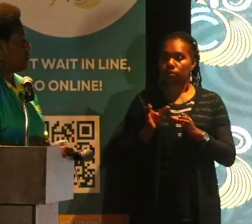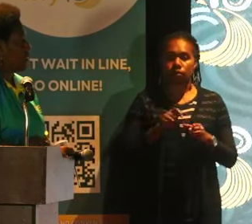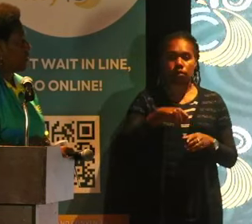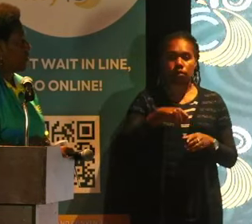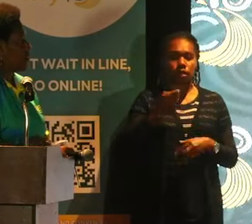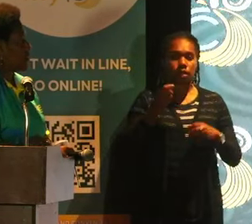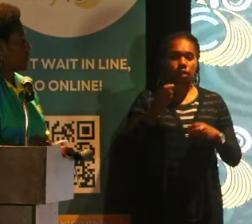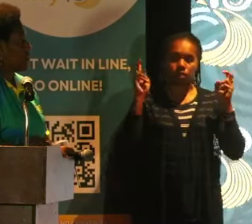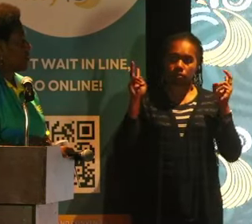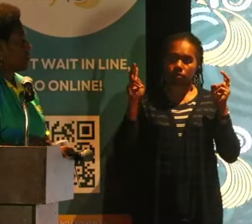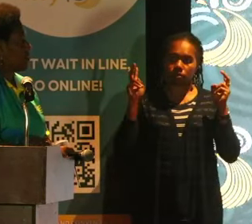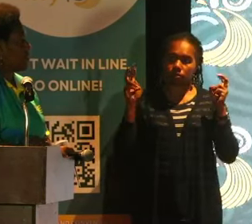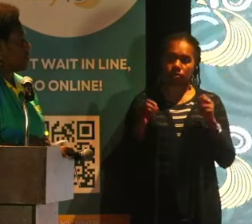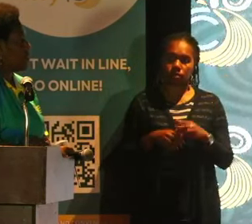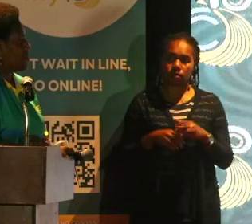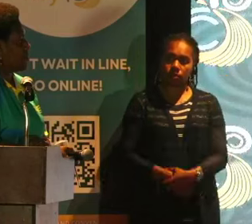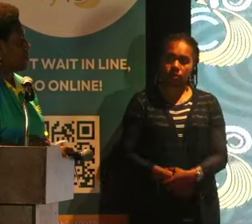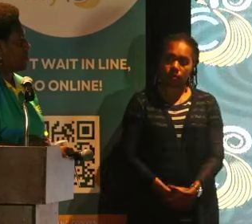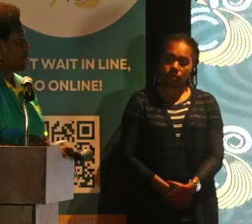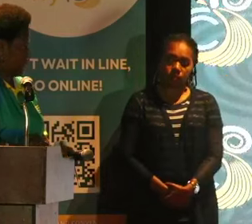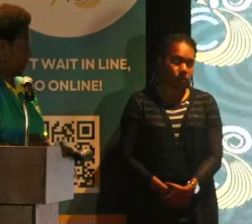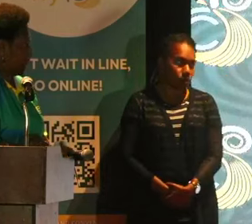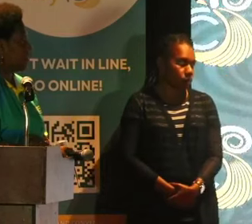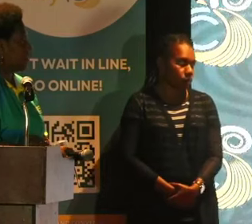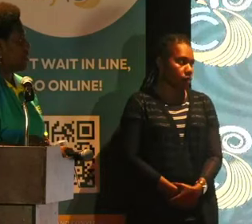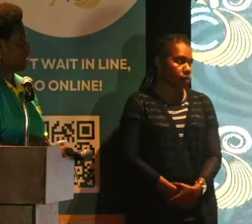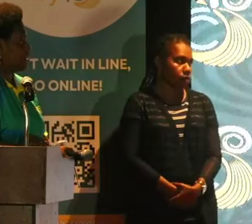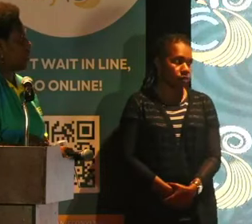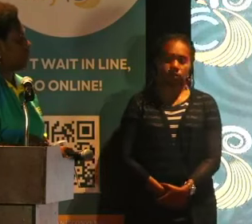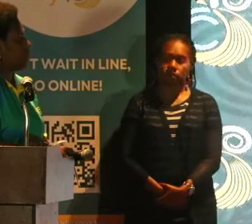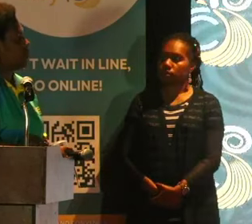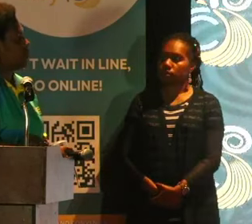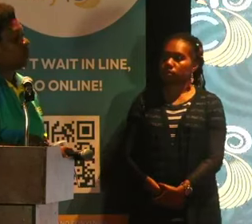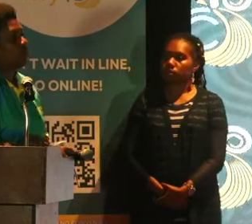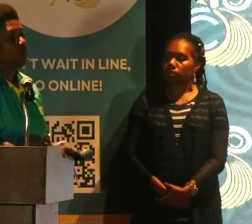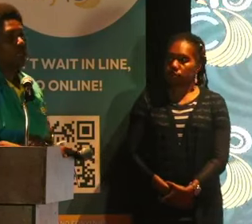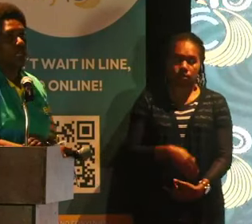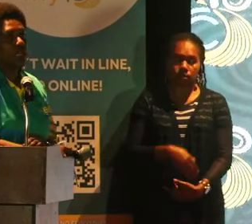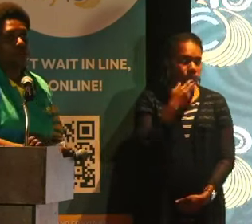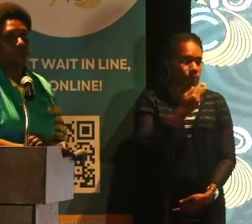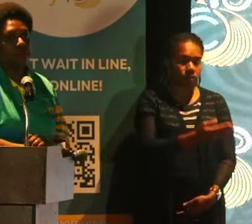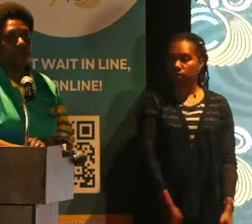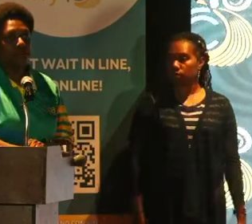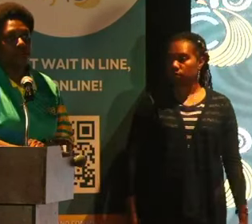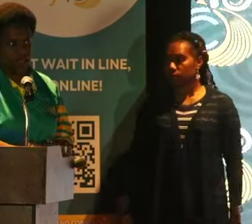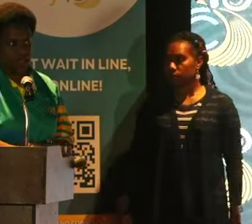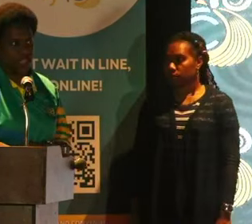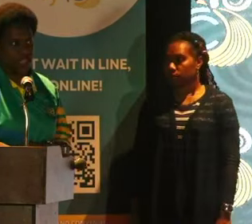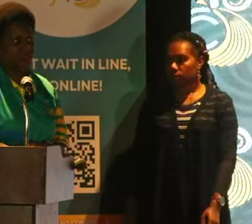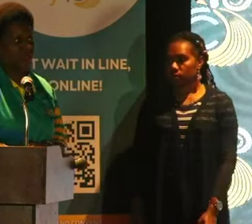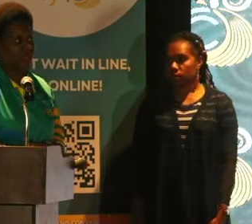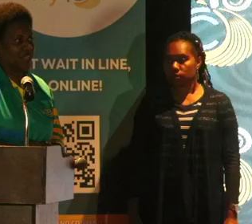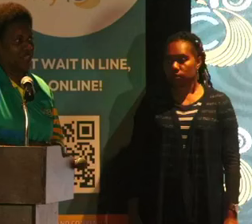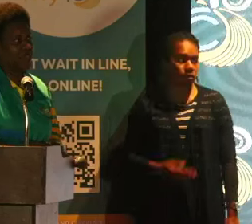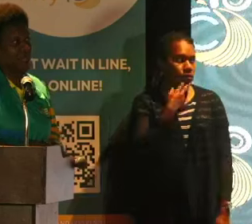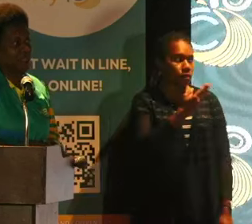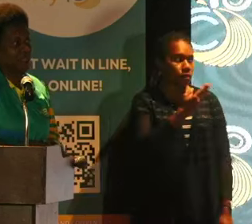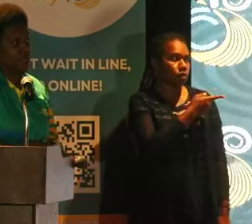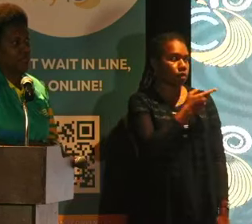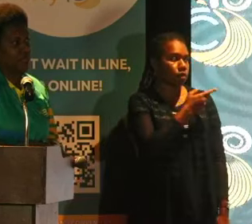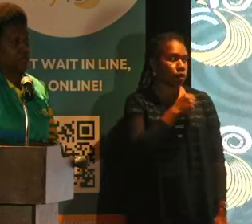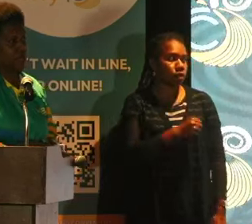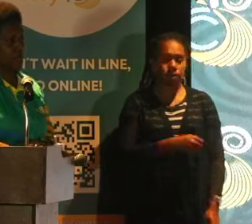from the Commerce Department, Mr. Asi. Thank you. We'll, thank you. Give me